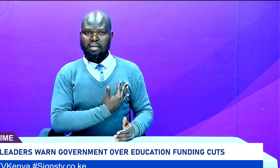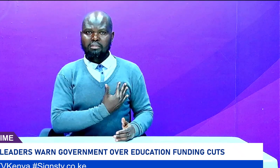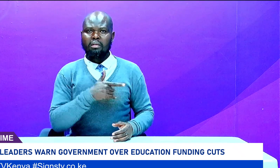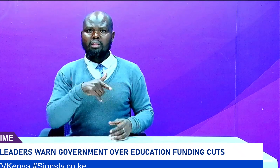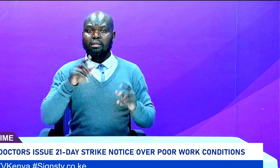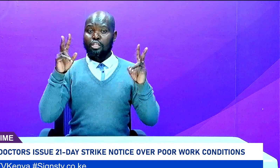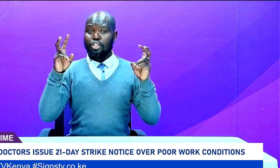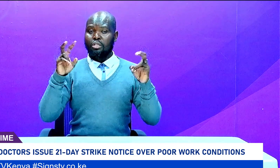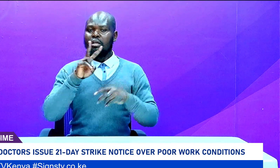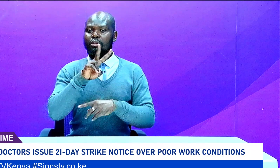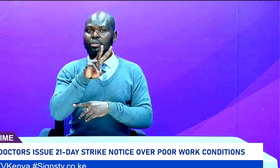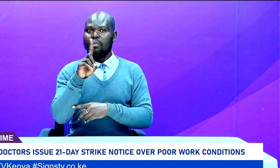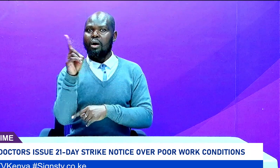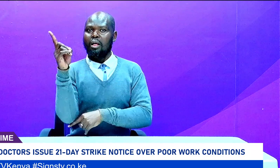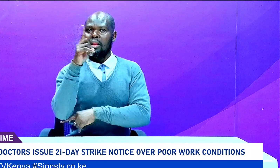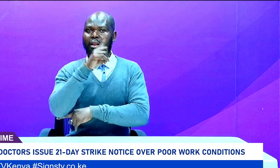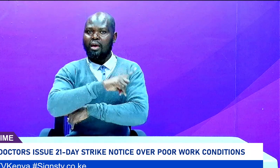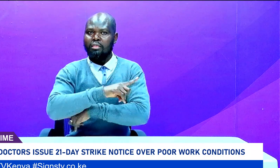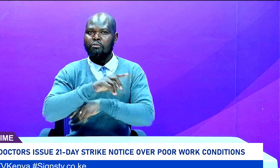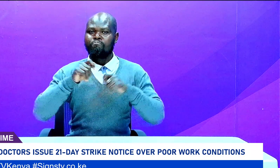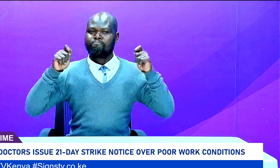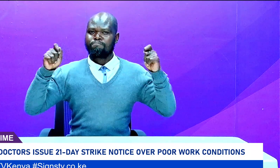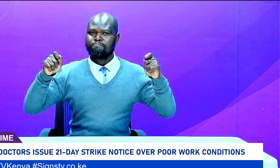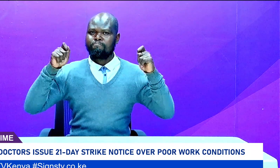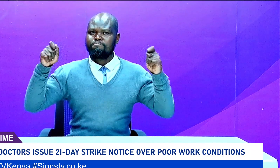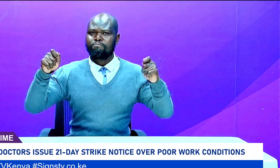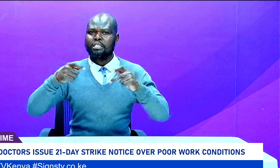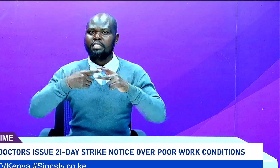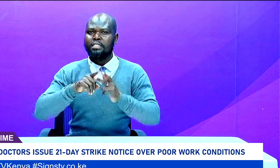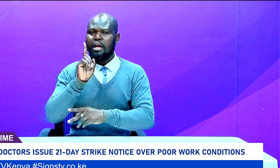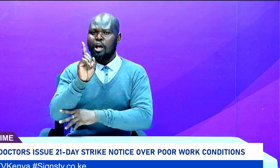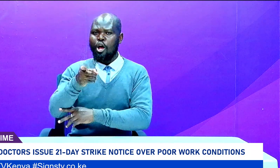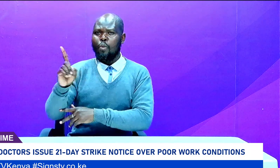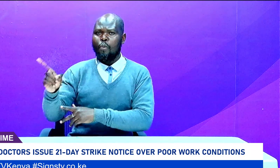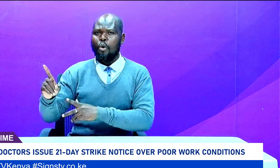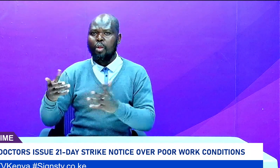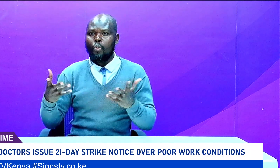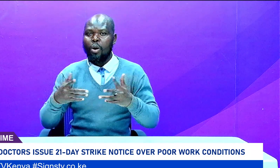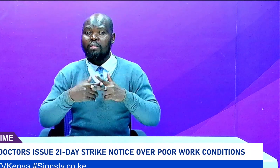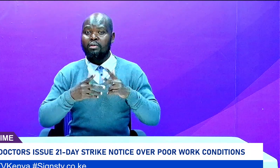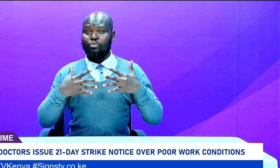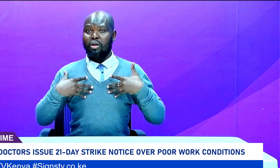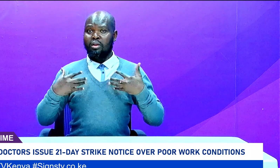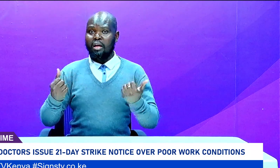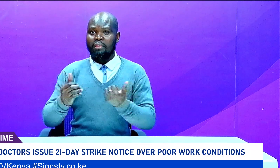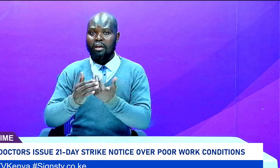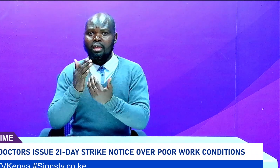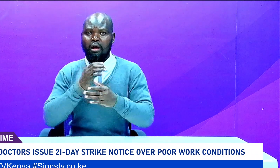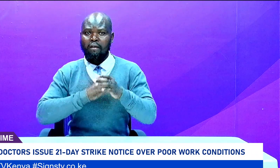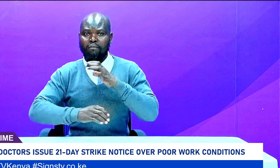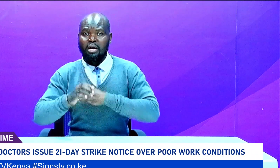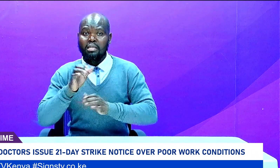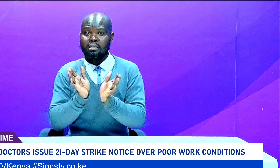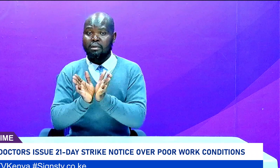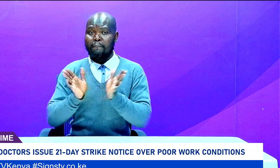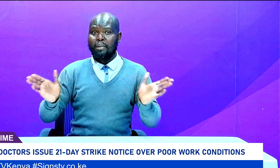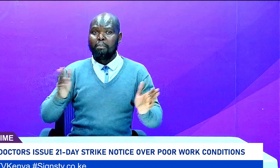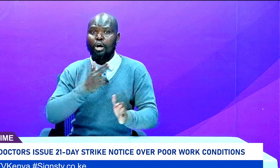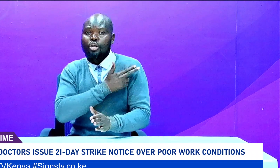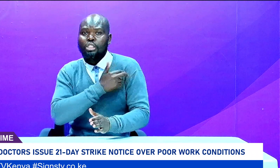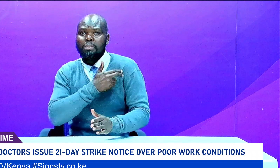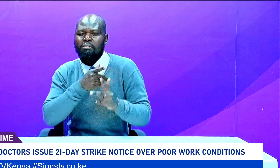Next news. Doctors in Laikipia have issued a 21-day strike notice warning of